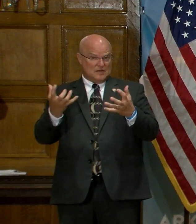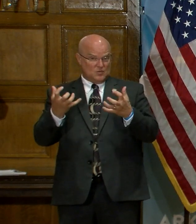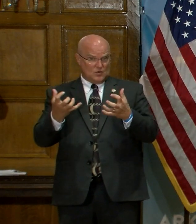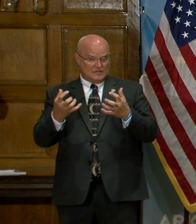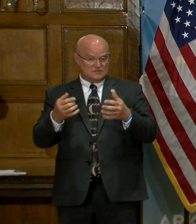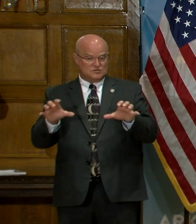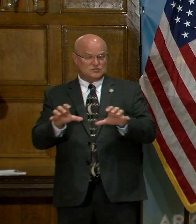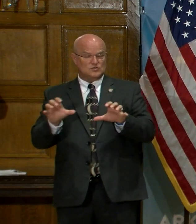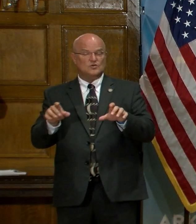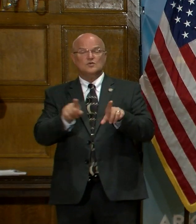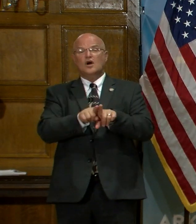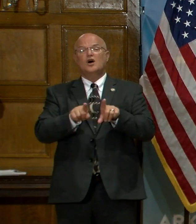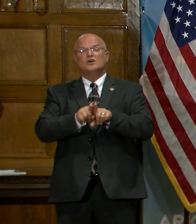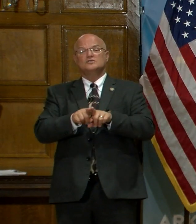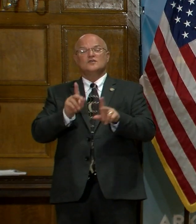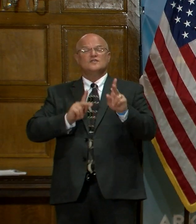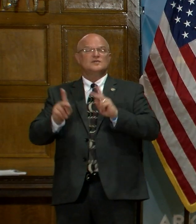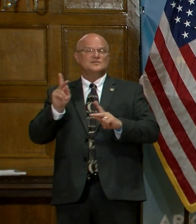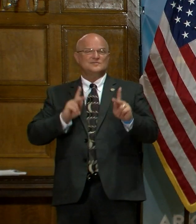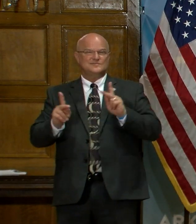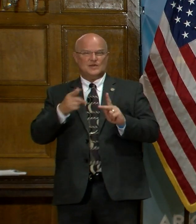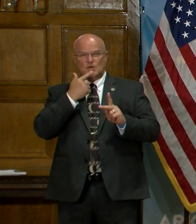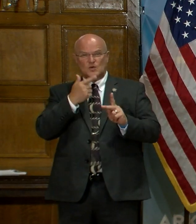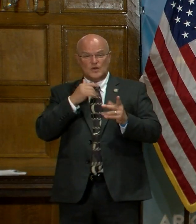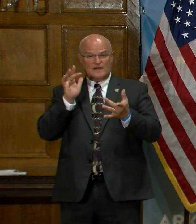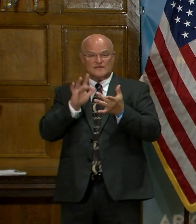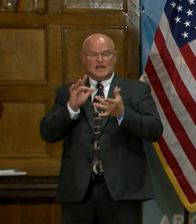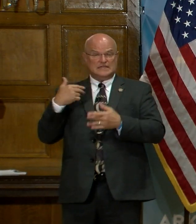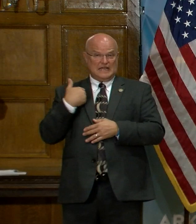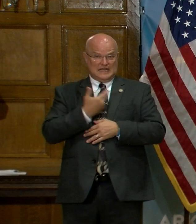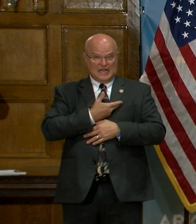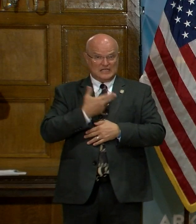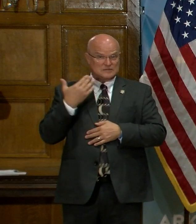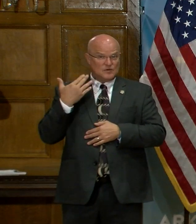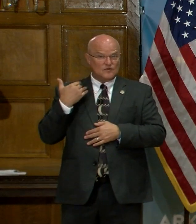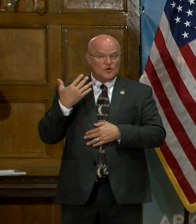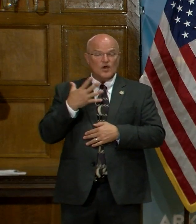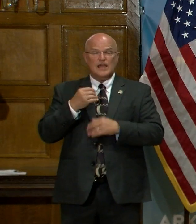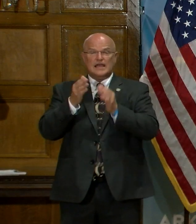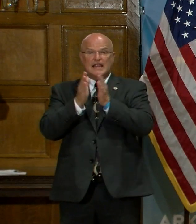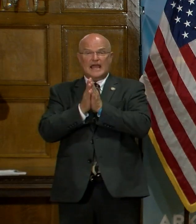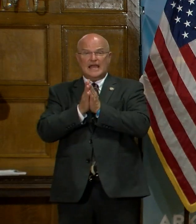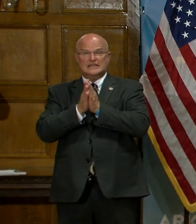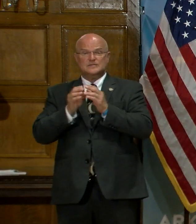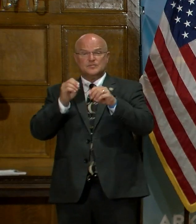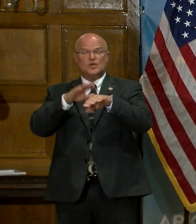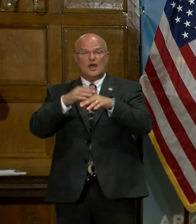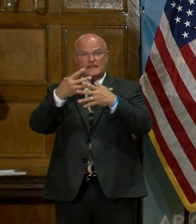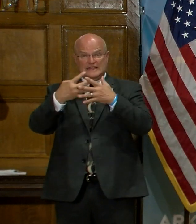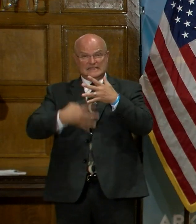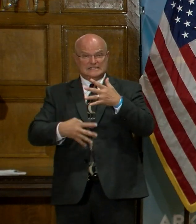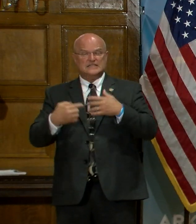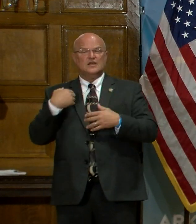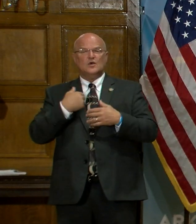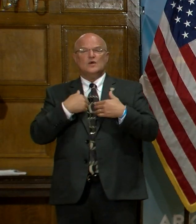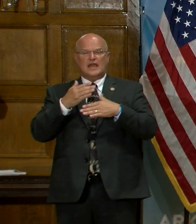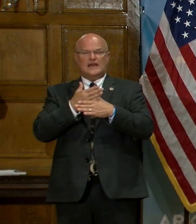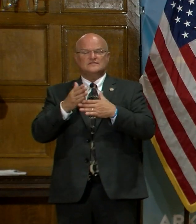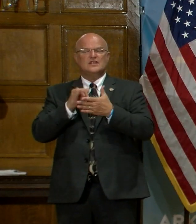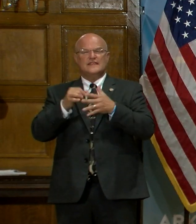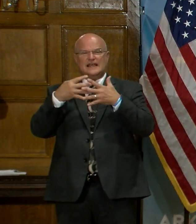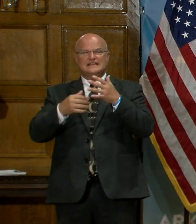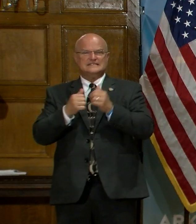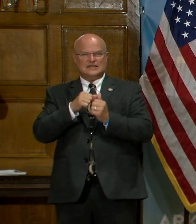like to pursue. Also, for those individuals who have contacted us and asked to be placed on the listing, we have shared